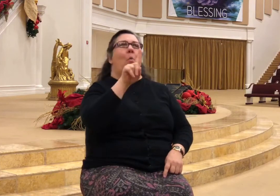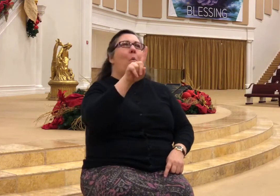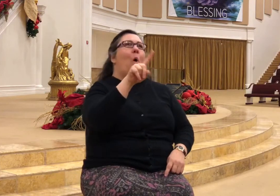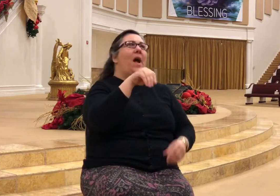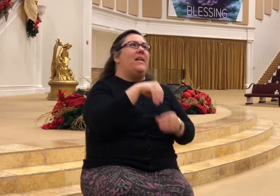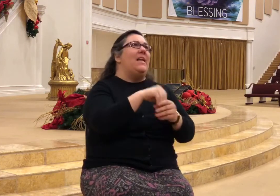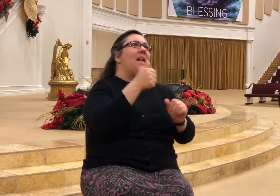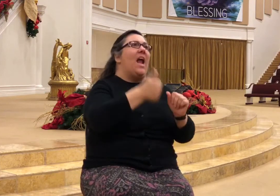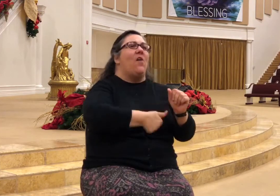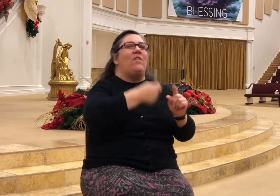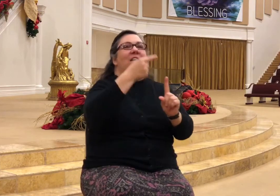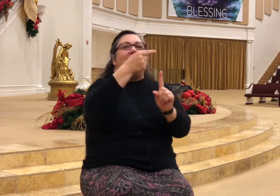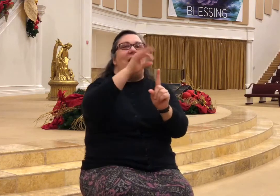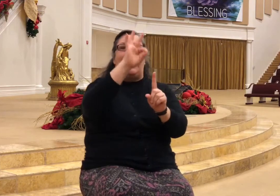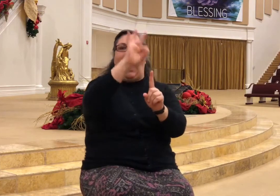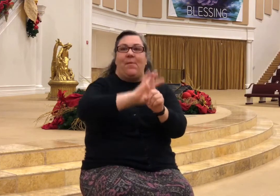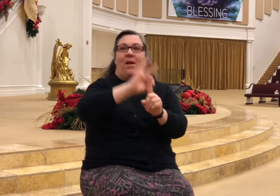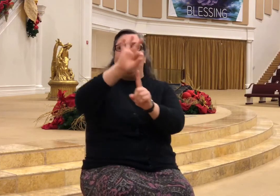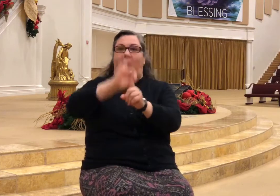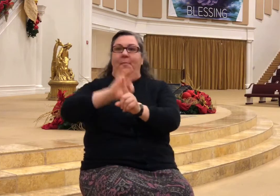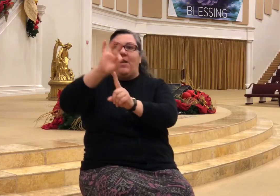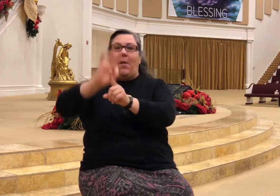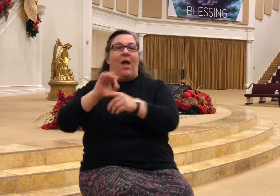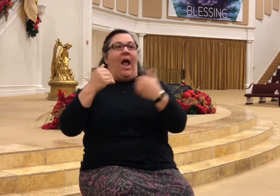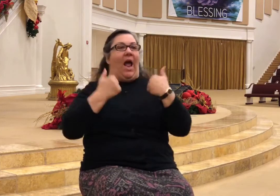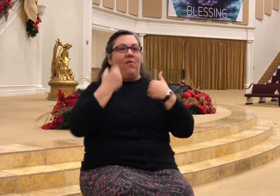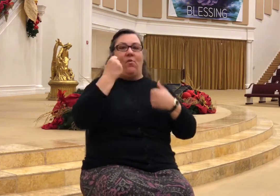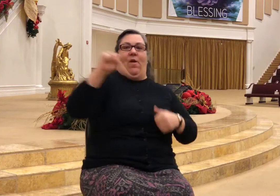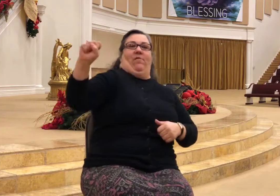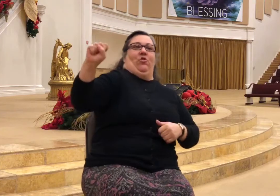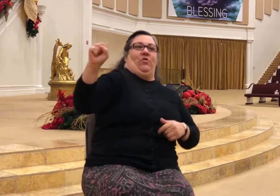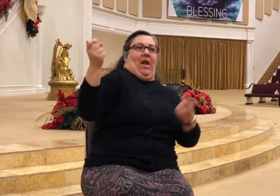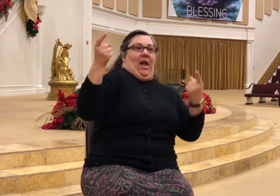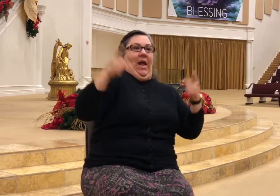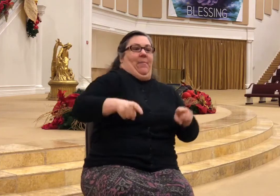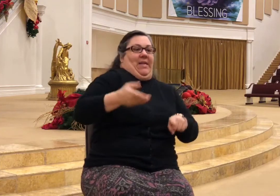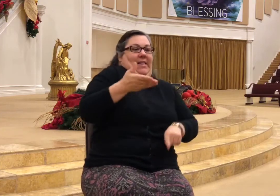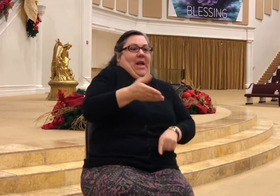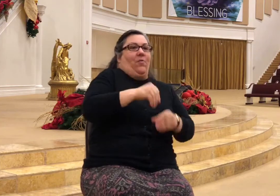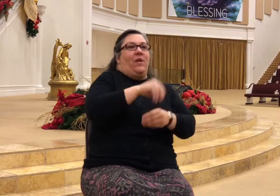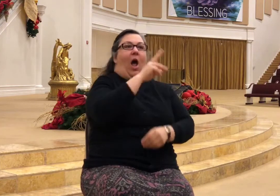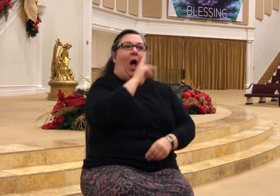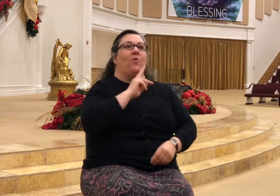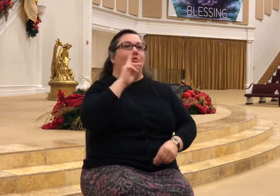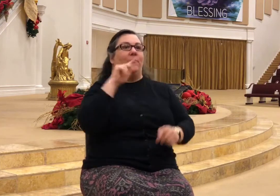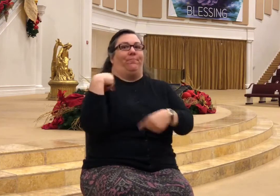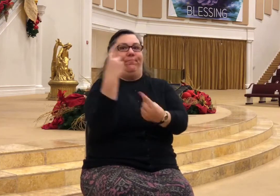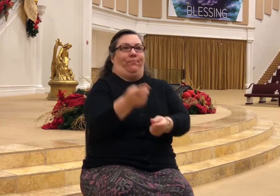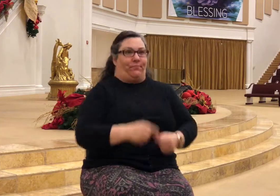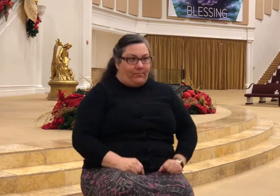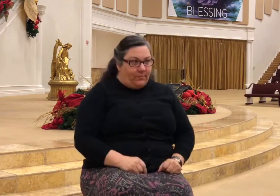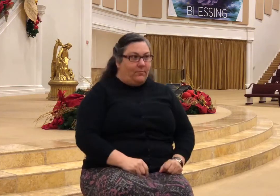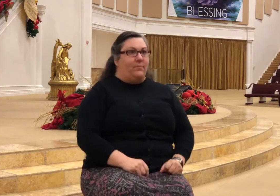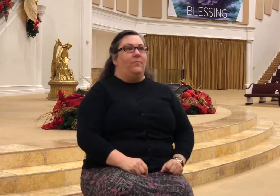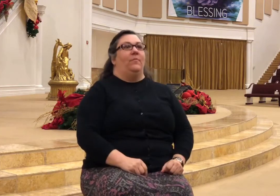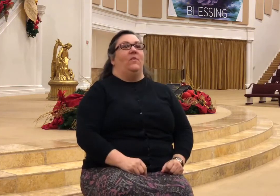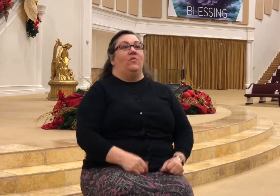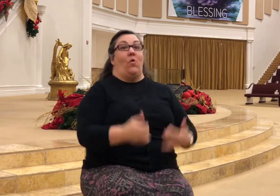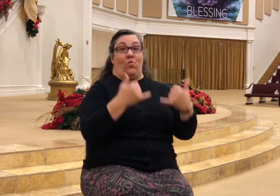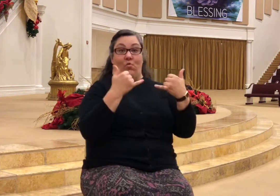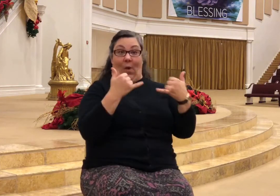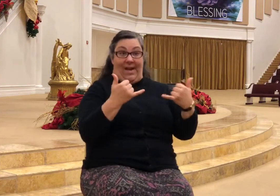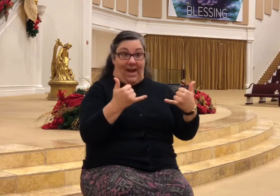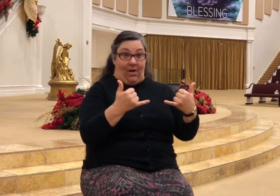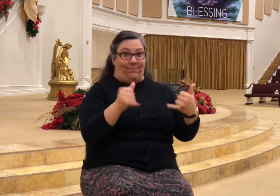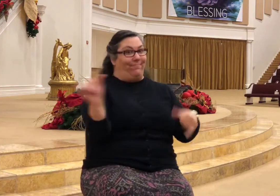think, 9 months. There's an uprising or revolution in Honduras since its inception. And so right now, it's